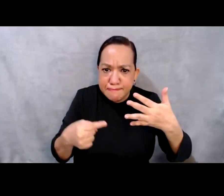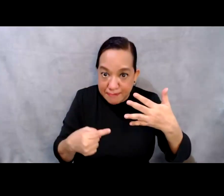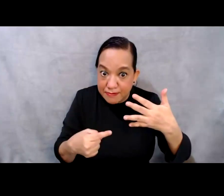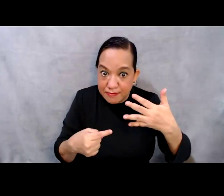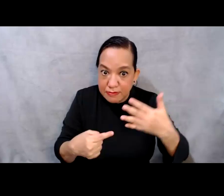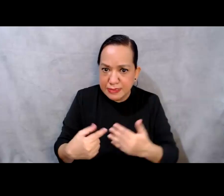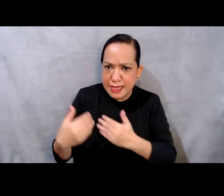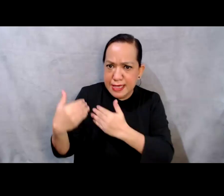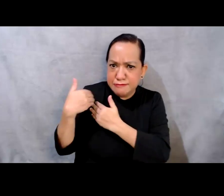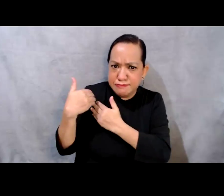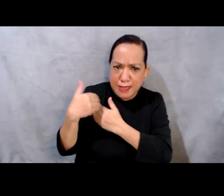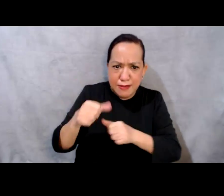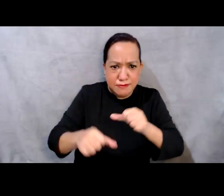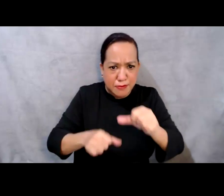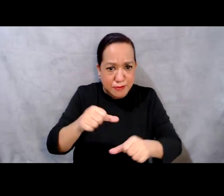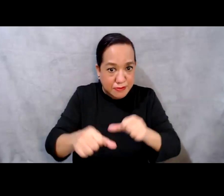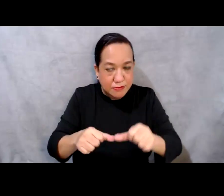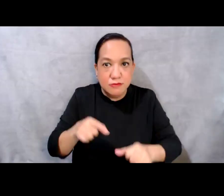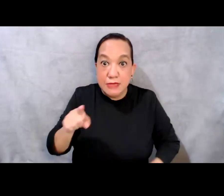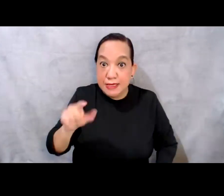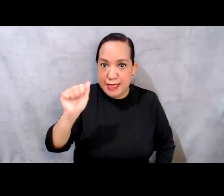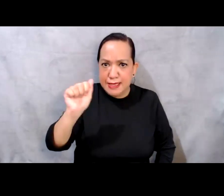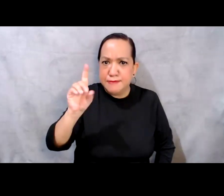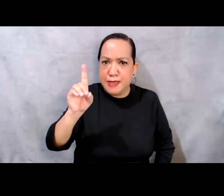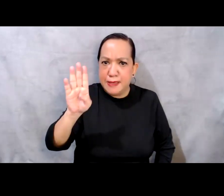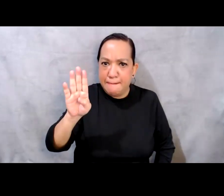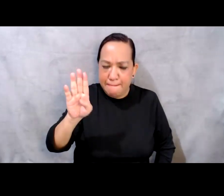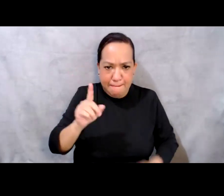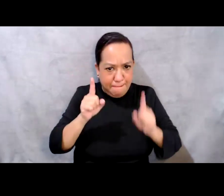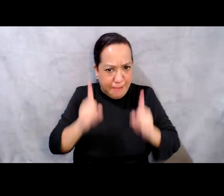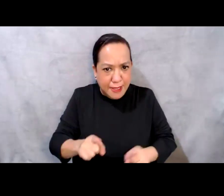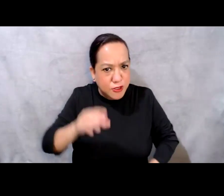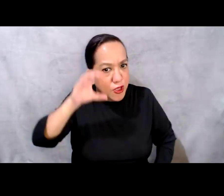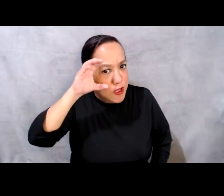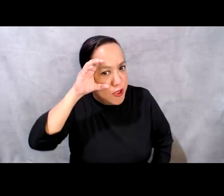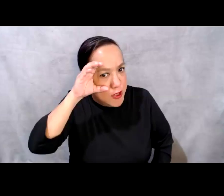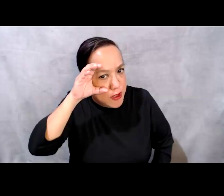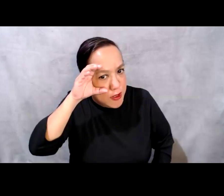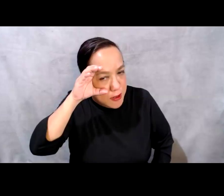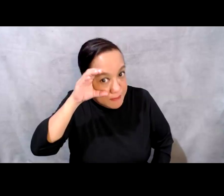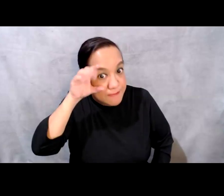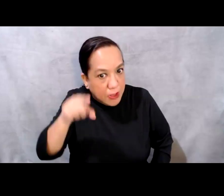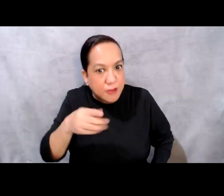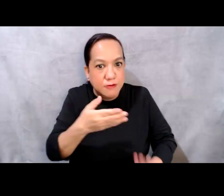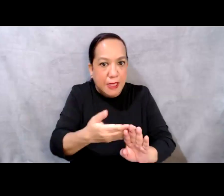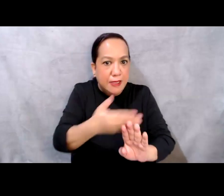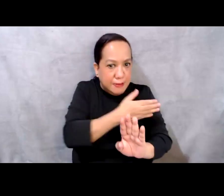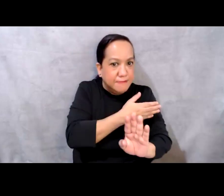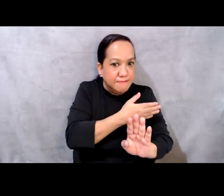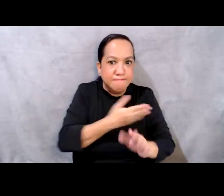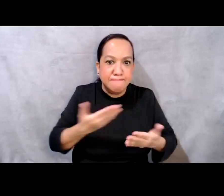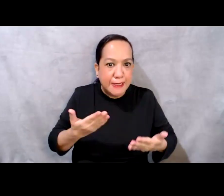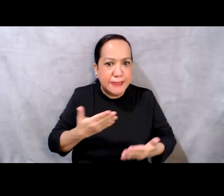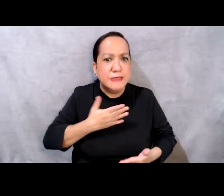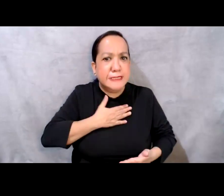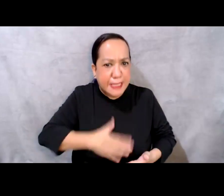hear these demands at an early stage and facilitate remedy at an early stage. And that's what we want the accountability mechanism to do. But in order for